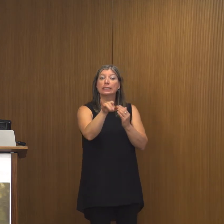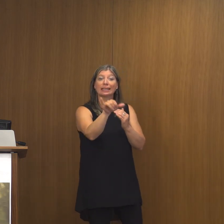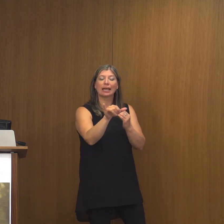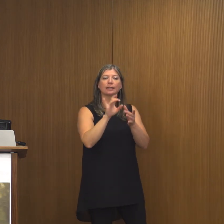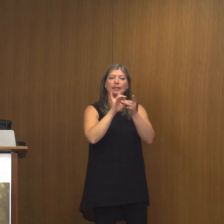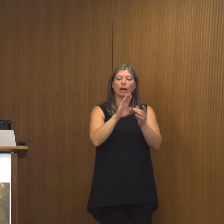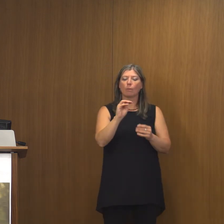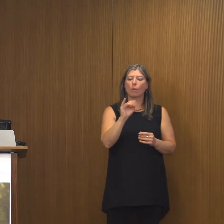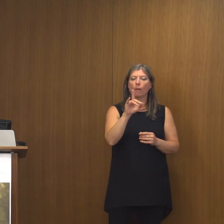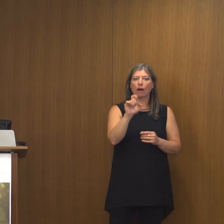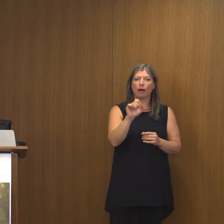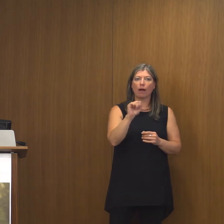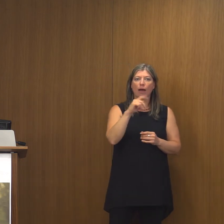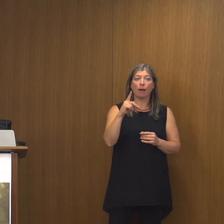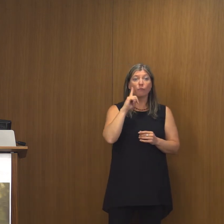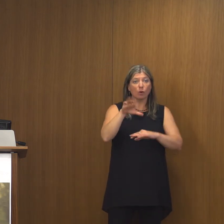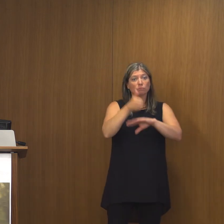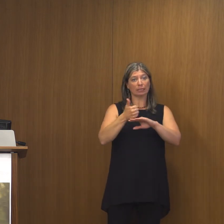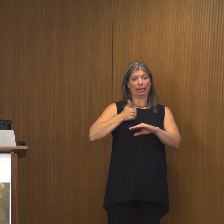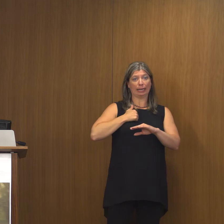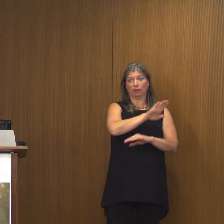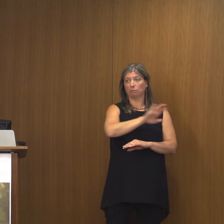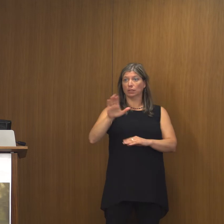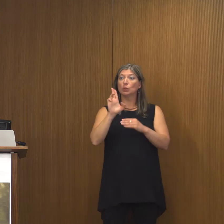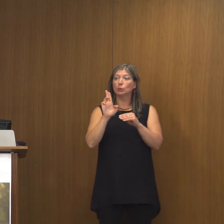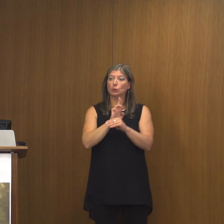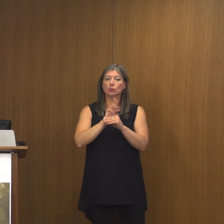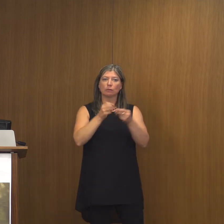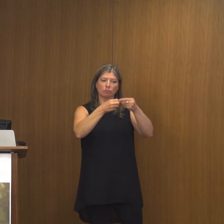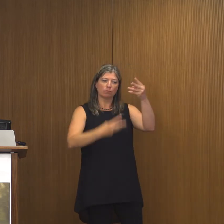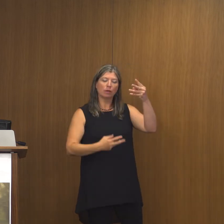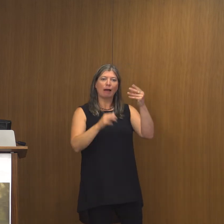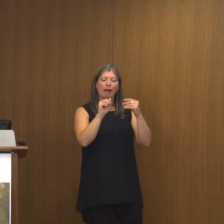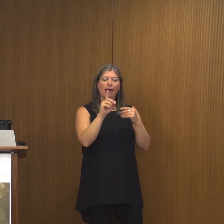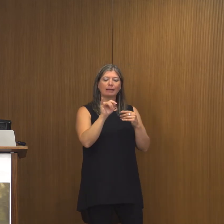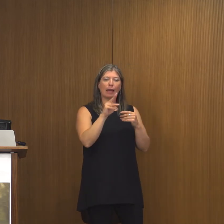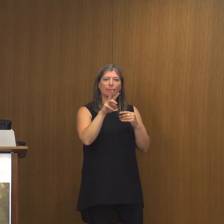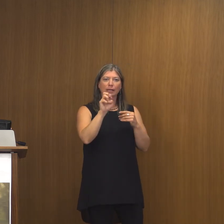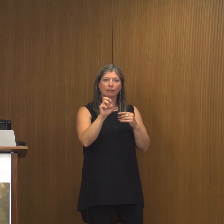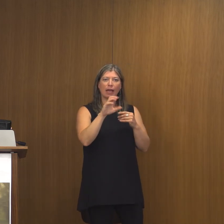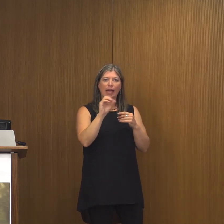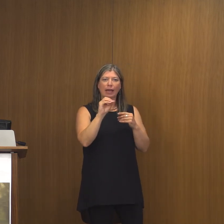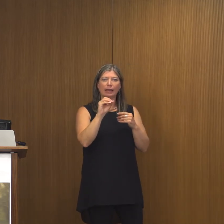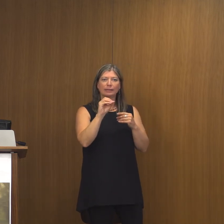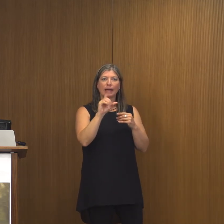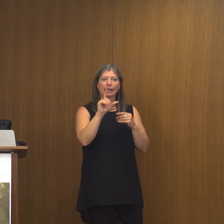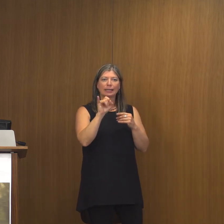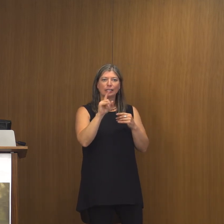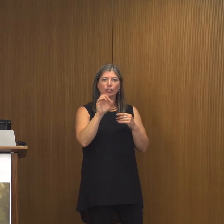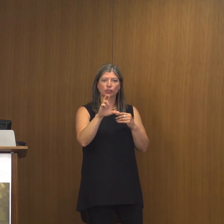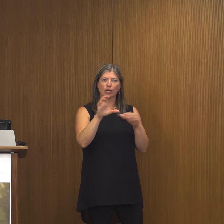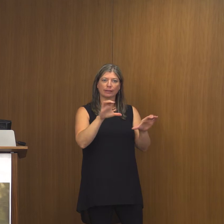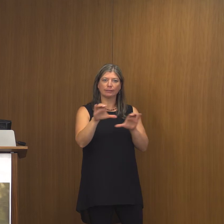of a mobile app that we are creating in Canada that lists adapted and inclusive leisure activities across all provinces,